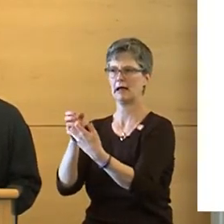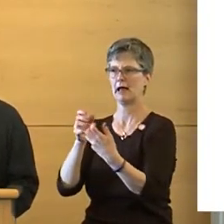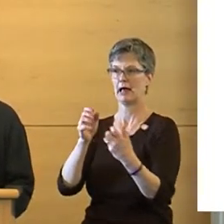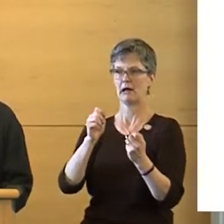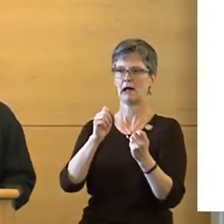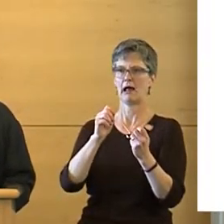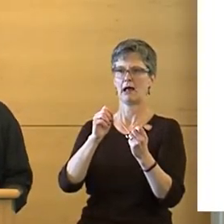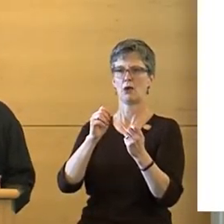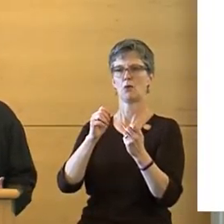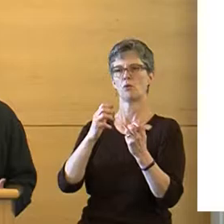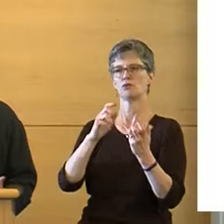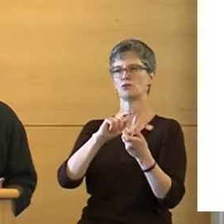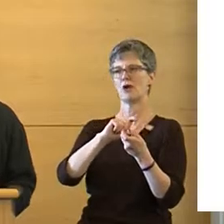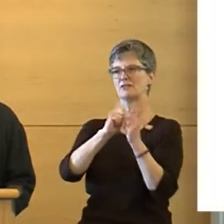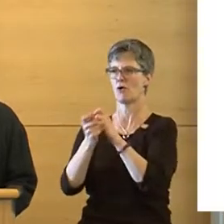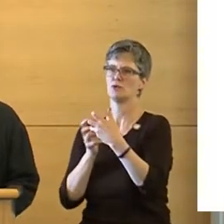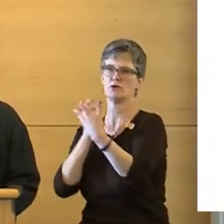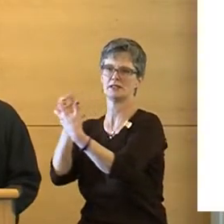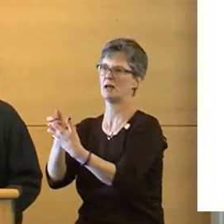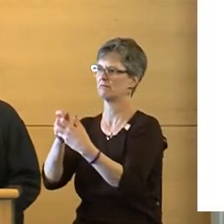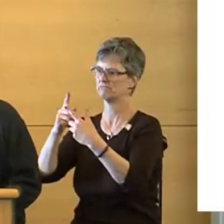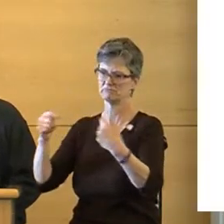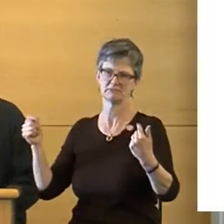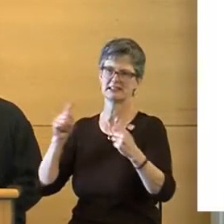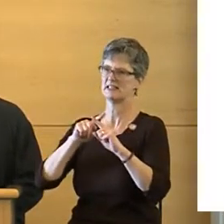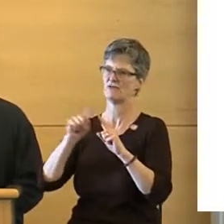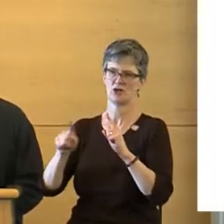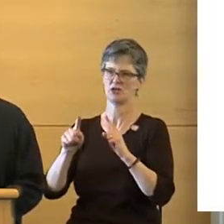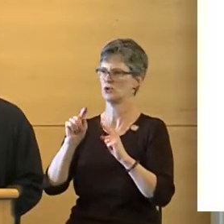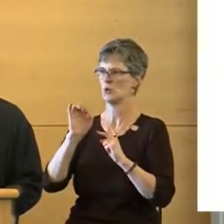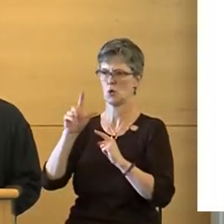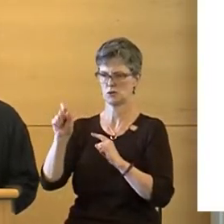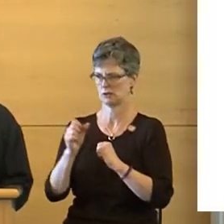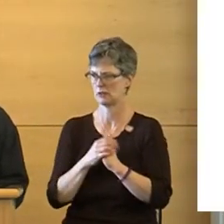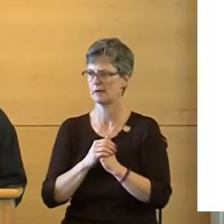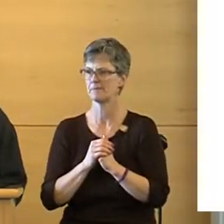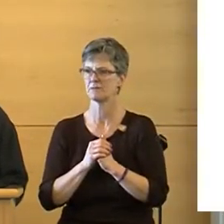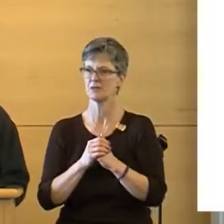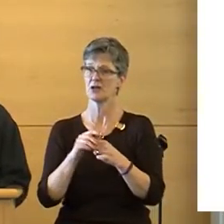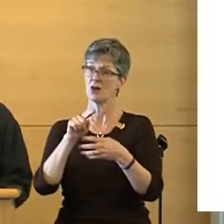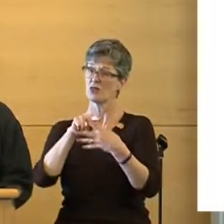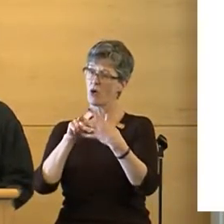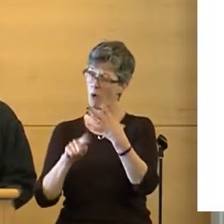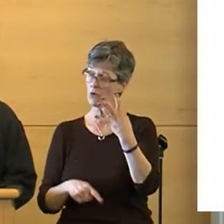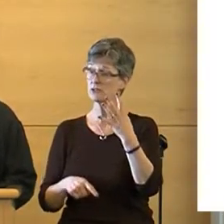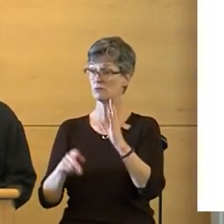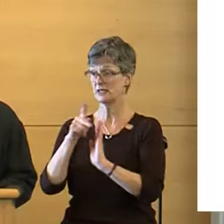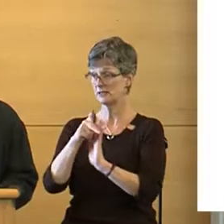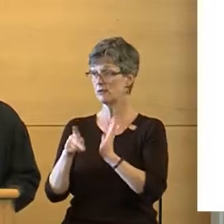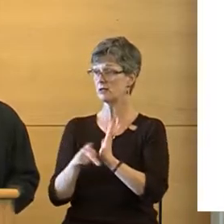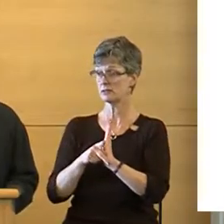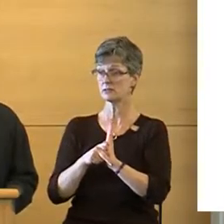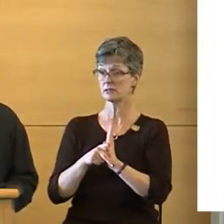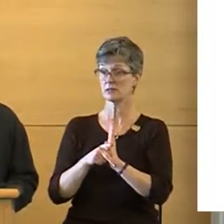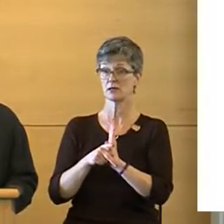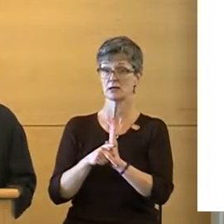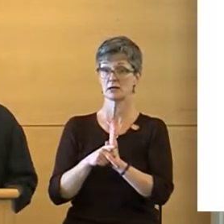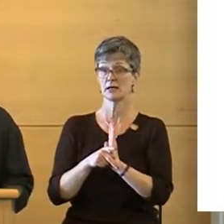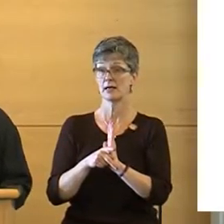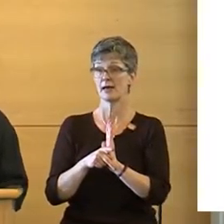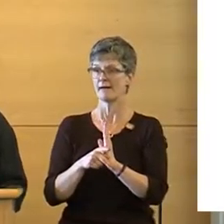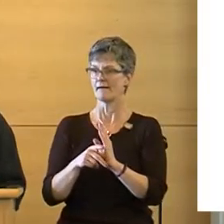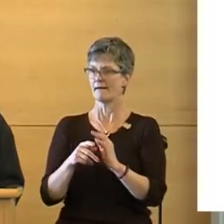web, and, you know, redo all of our pages because we have new devices. That, you know, they need to be robust and they need to be able